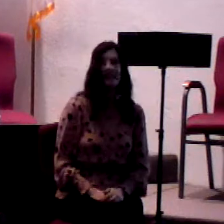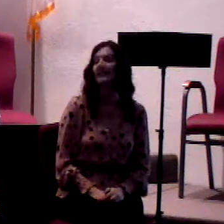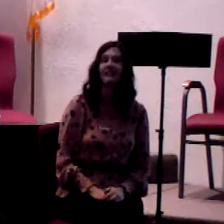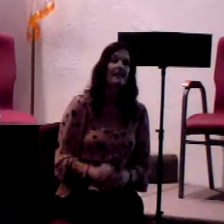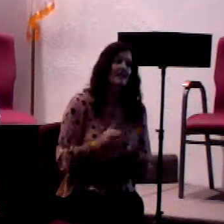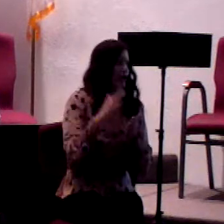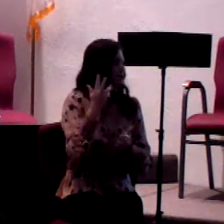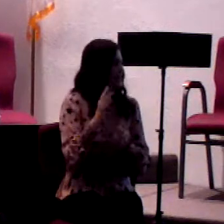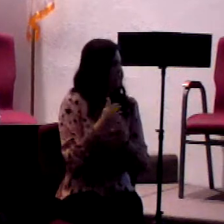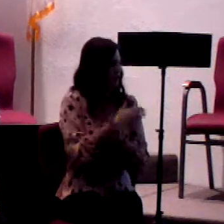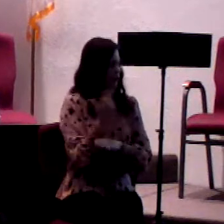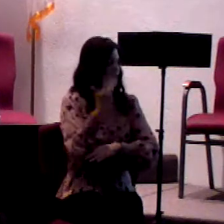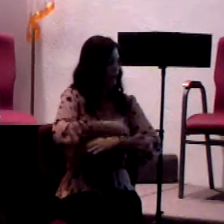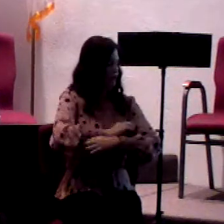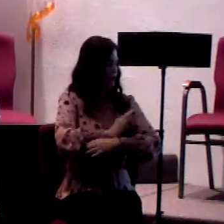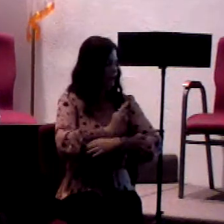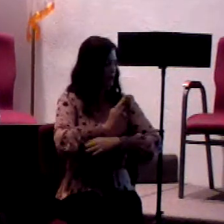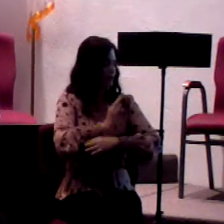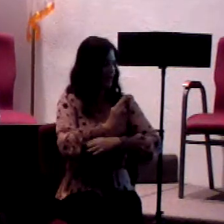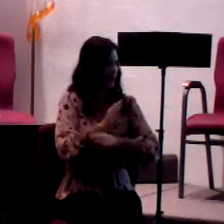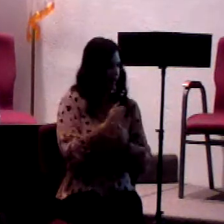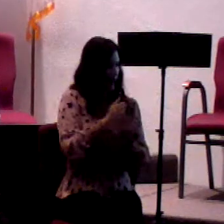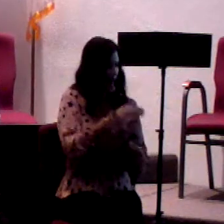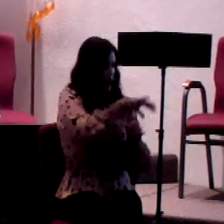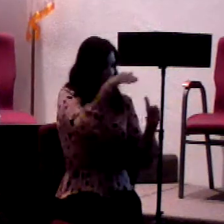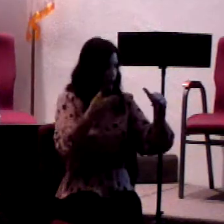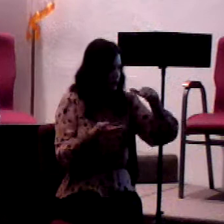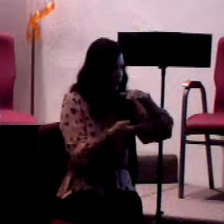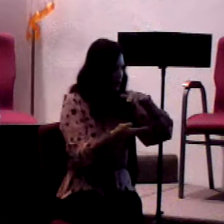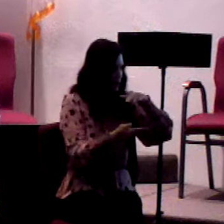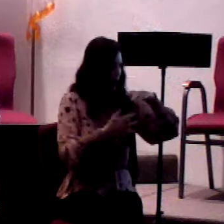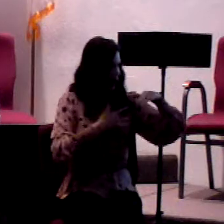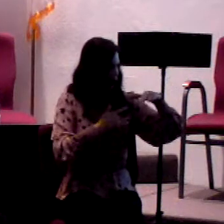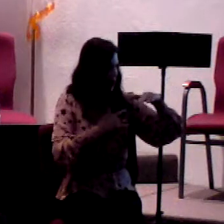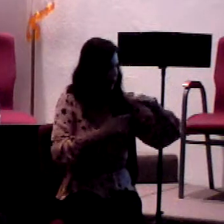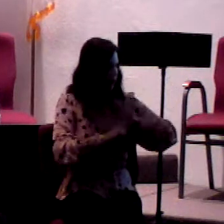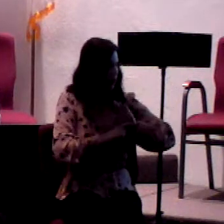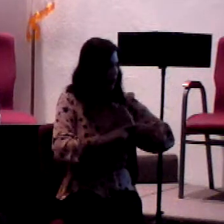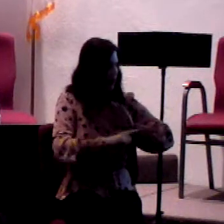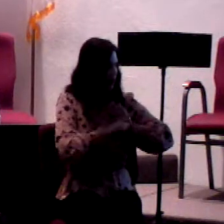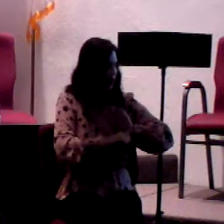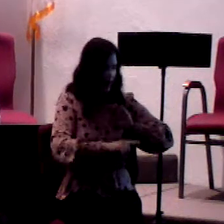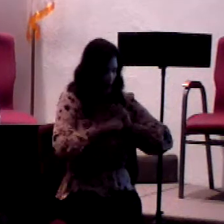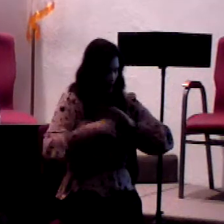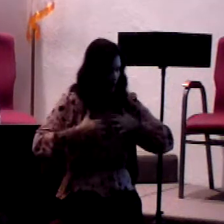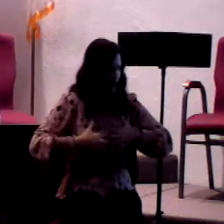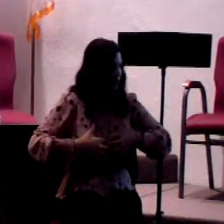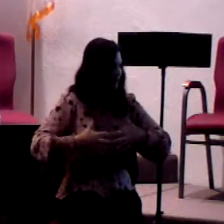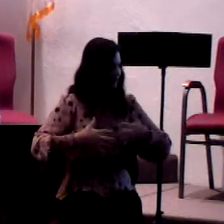Sometime before the third day dawned, within the tomb, his heart began to beat. his lungs filled with